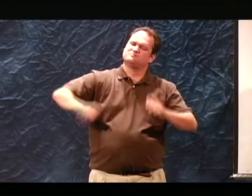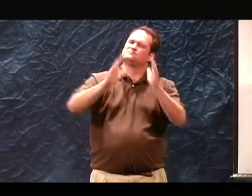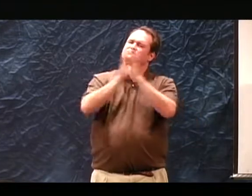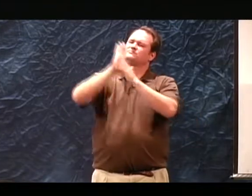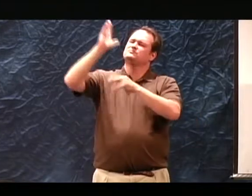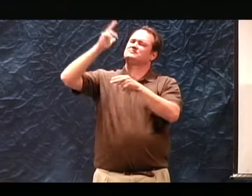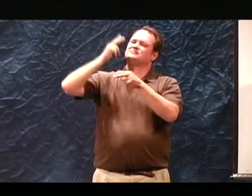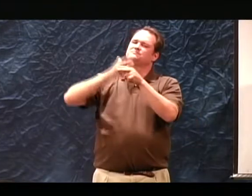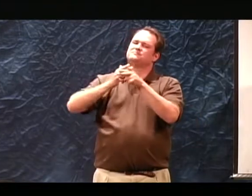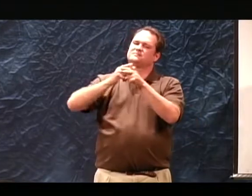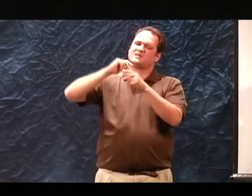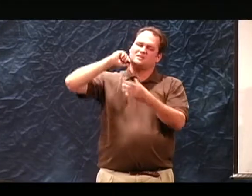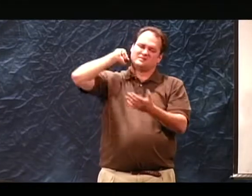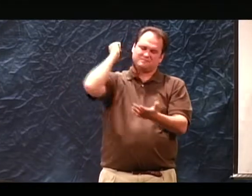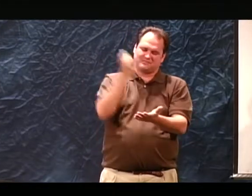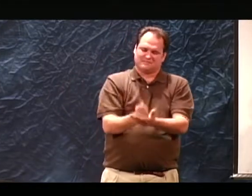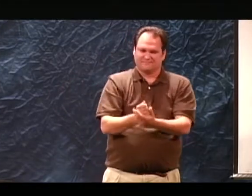fellowship that we have in christ